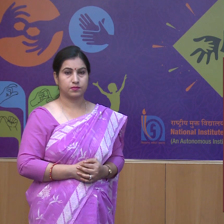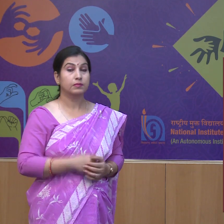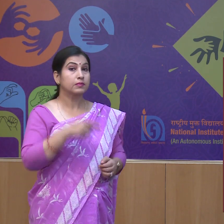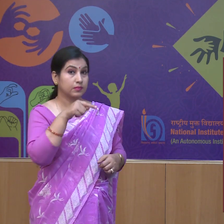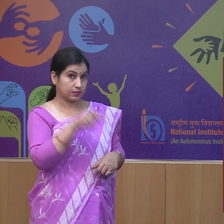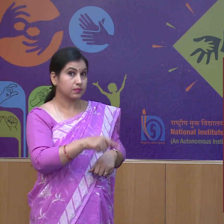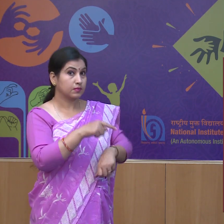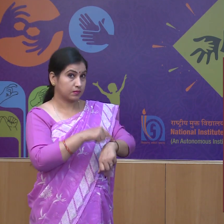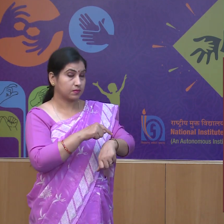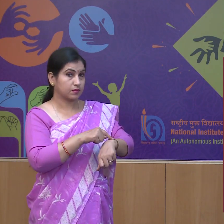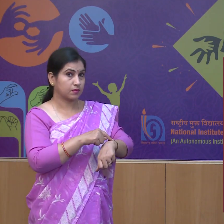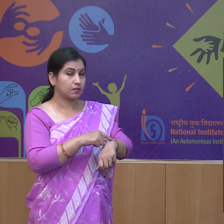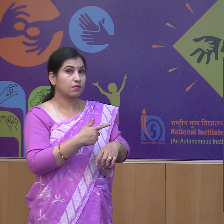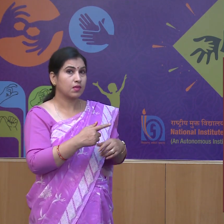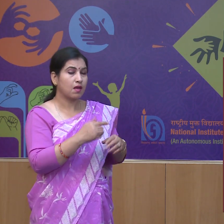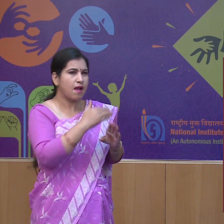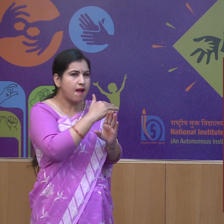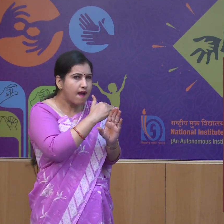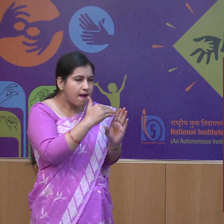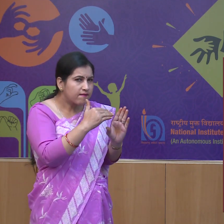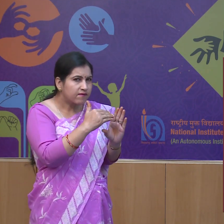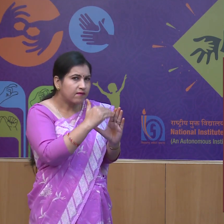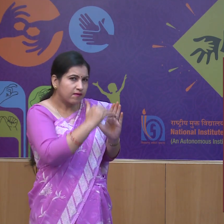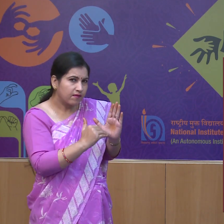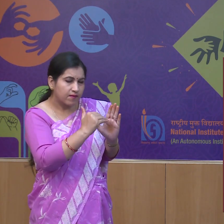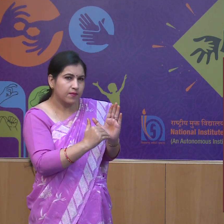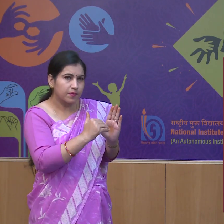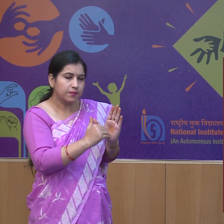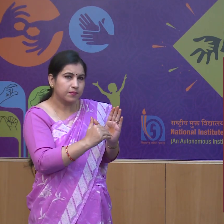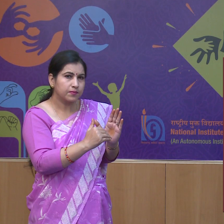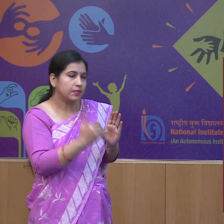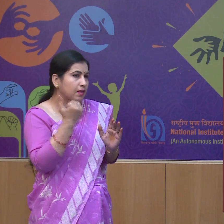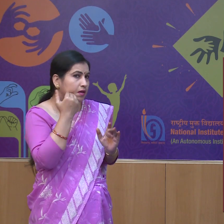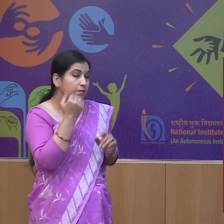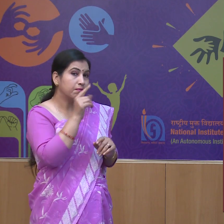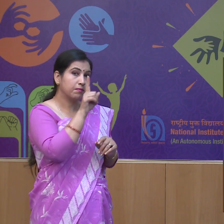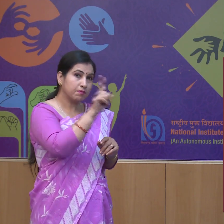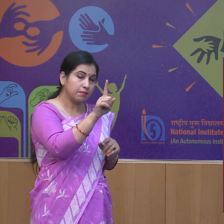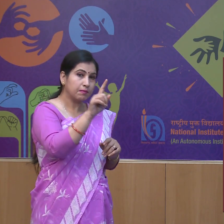During the latter half of the 18th century,